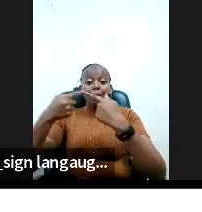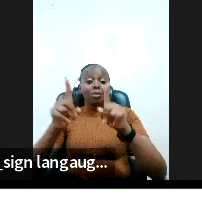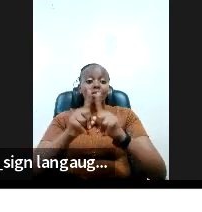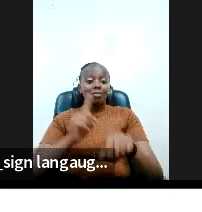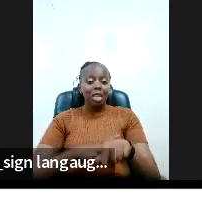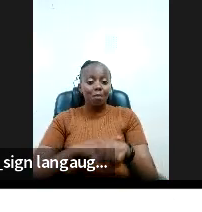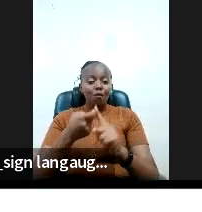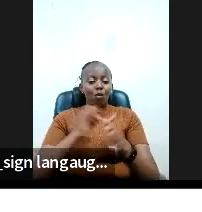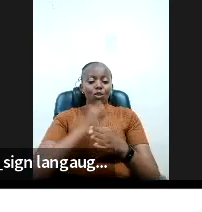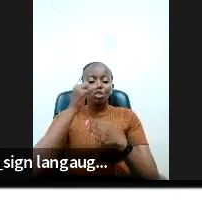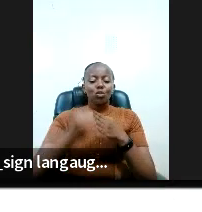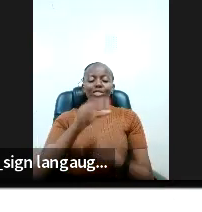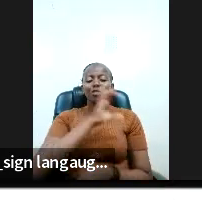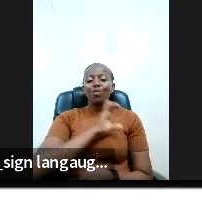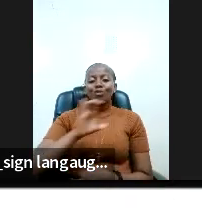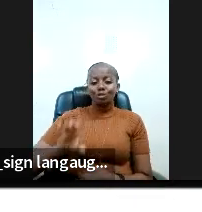from insurance commission.